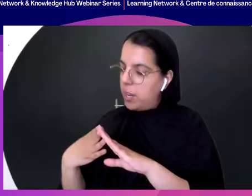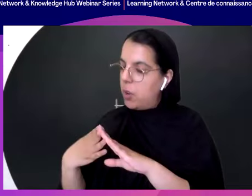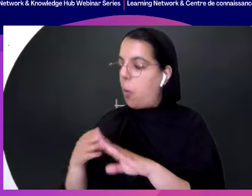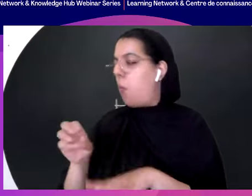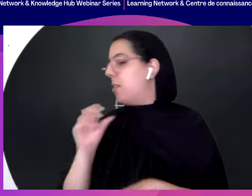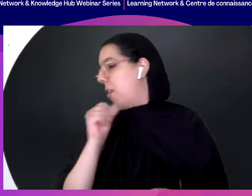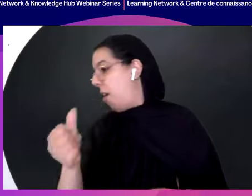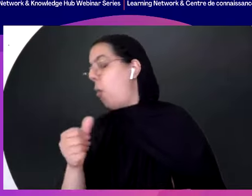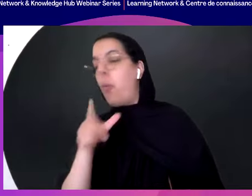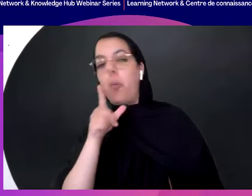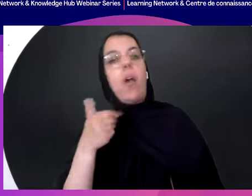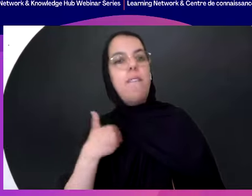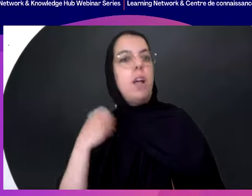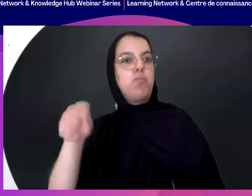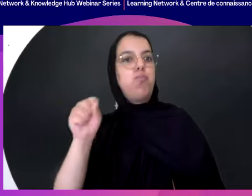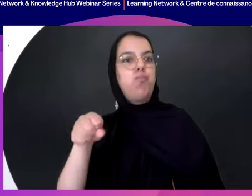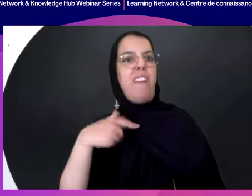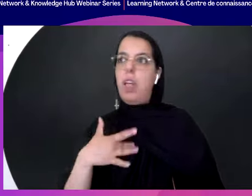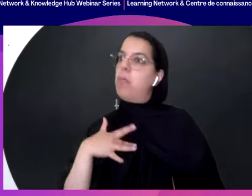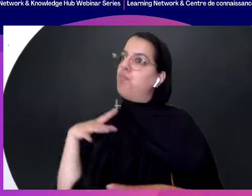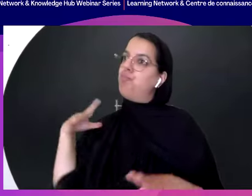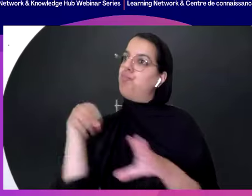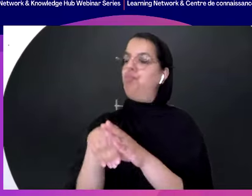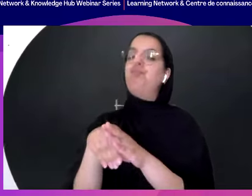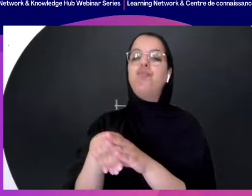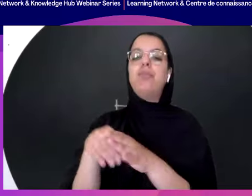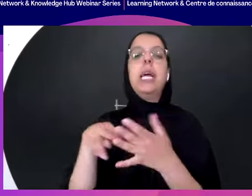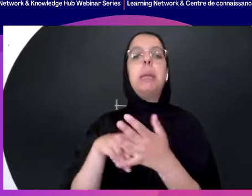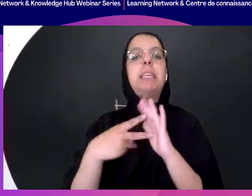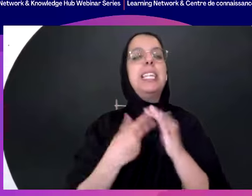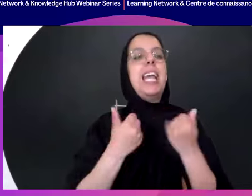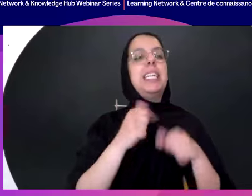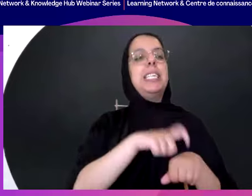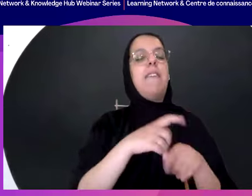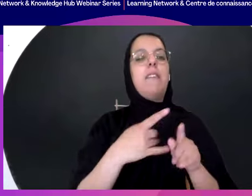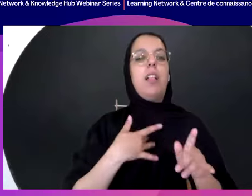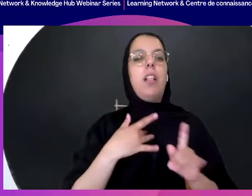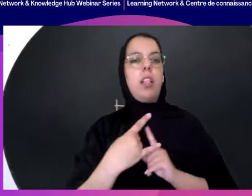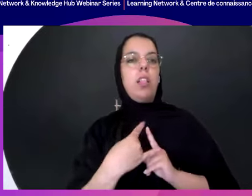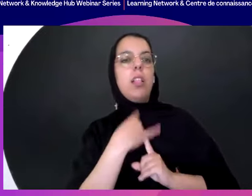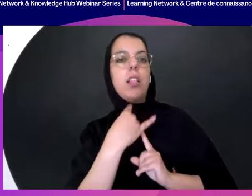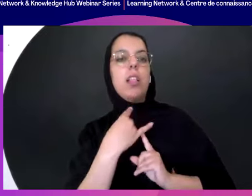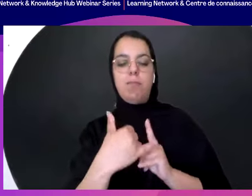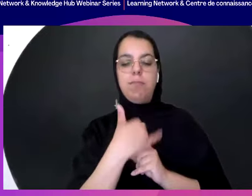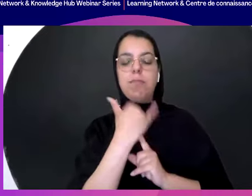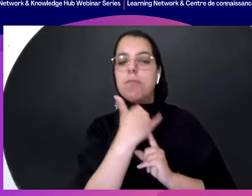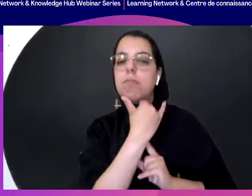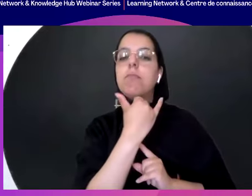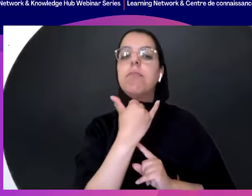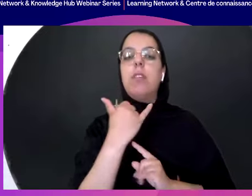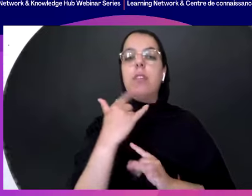that seemed to buffer again against some of these negative effects of bullying in relation to their distress levels.